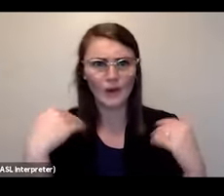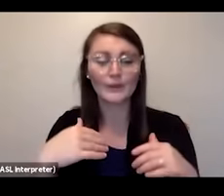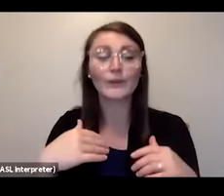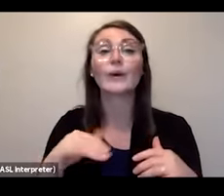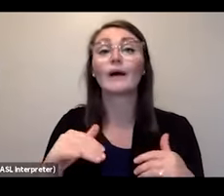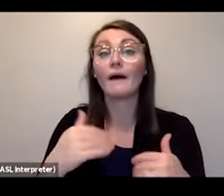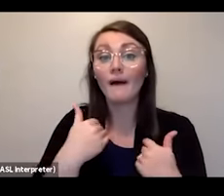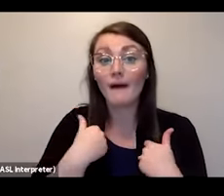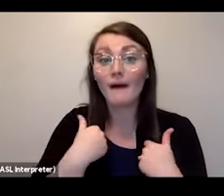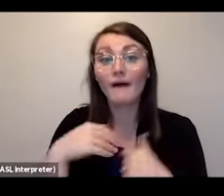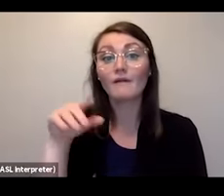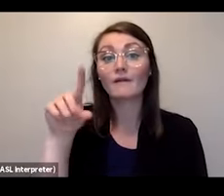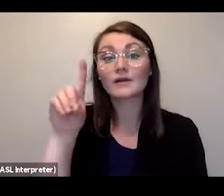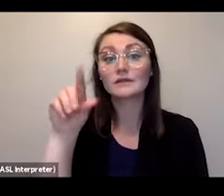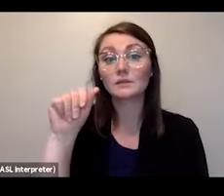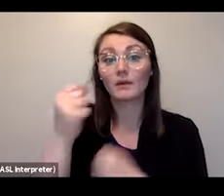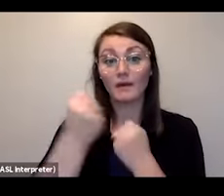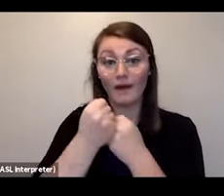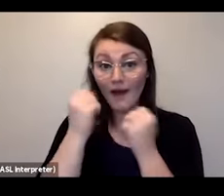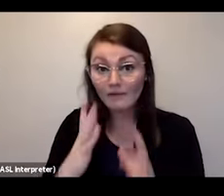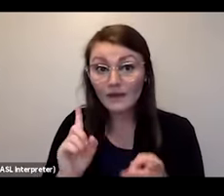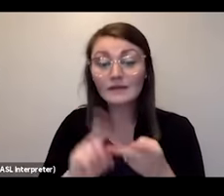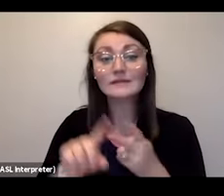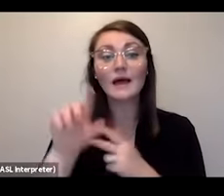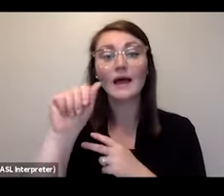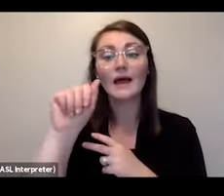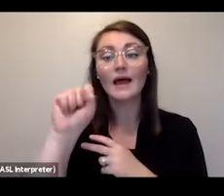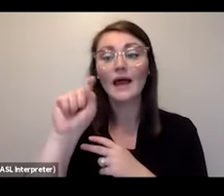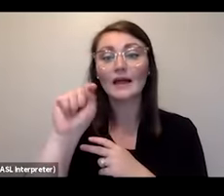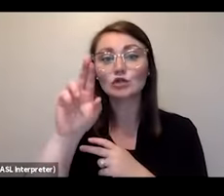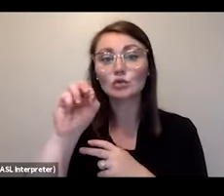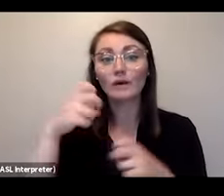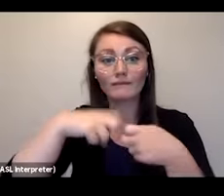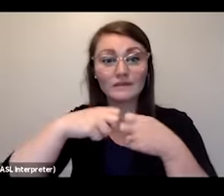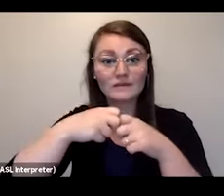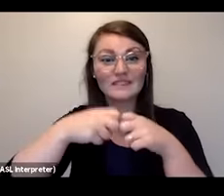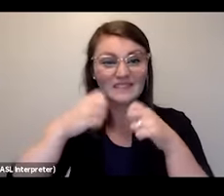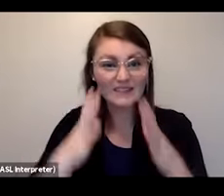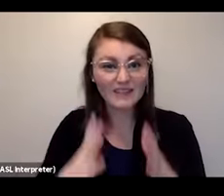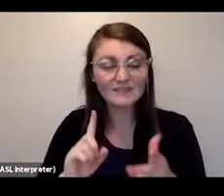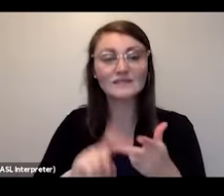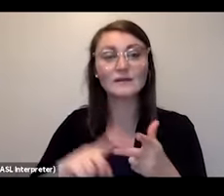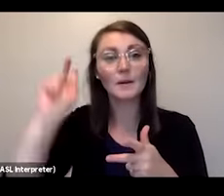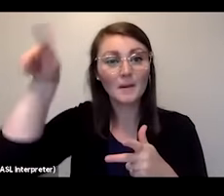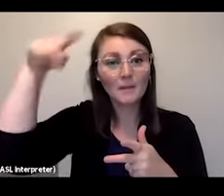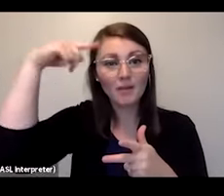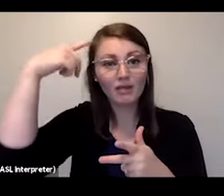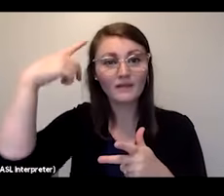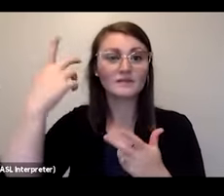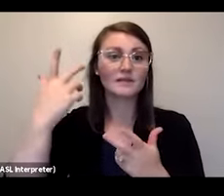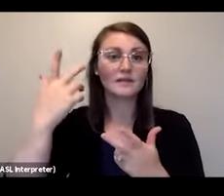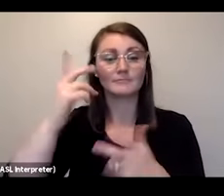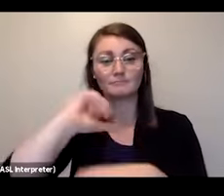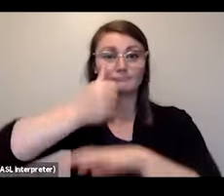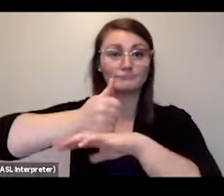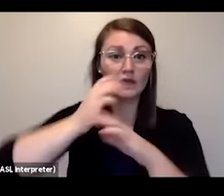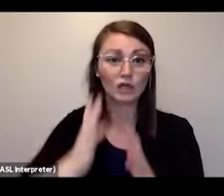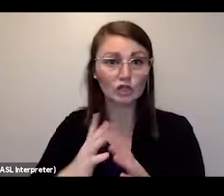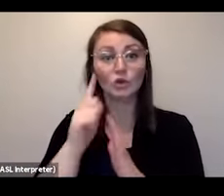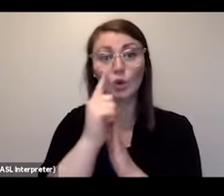disability advocates, astrophysicists, educators, policymakers, accessibility specialists,